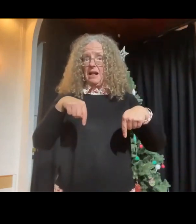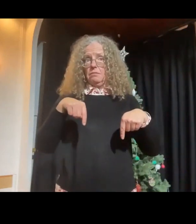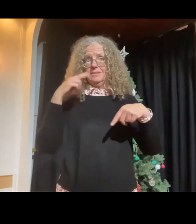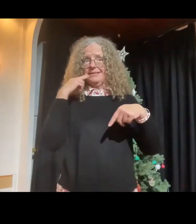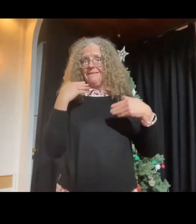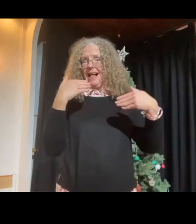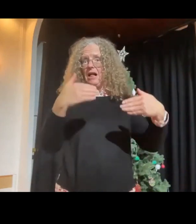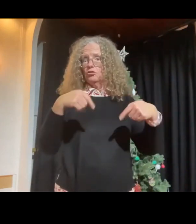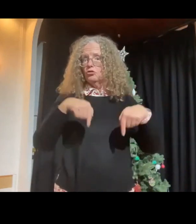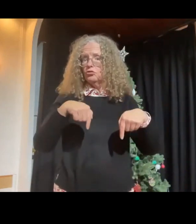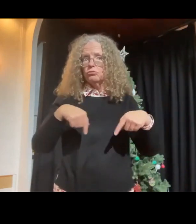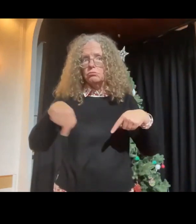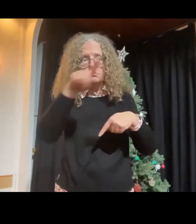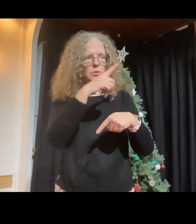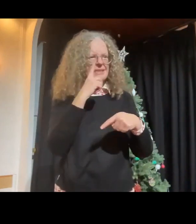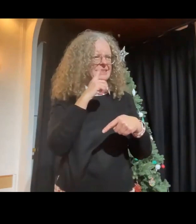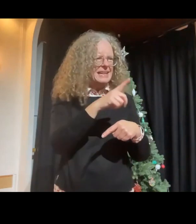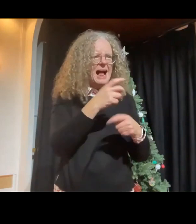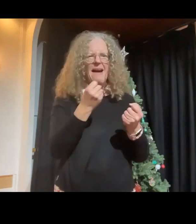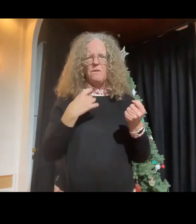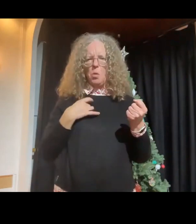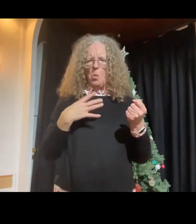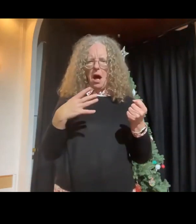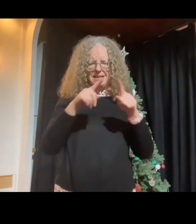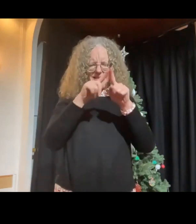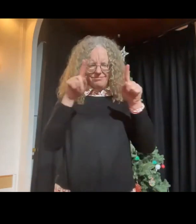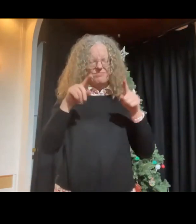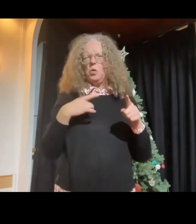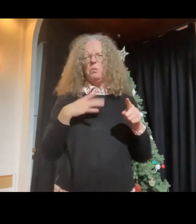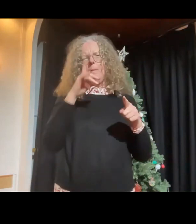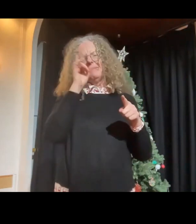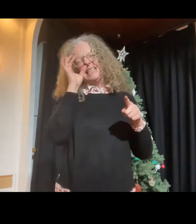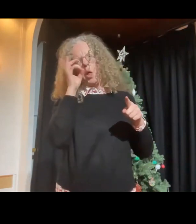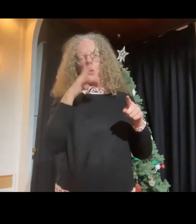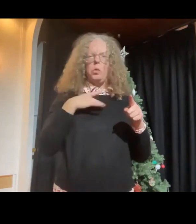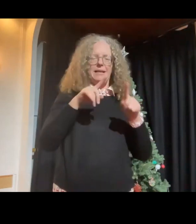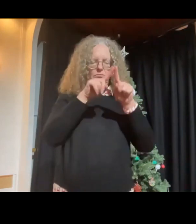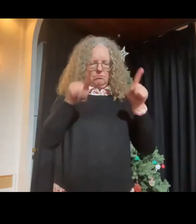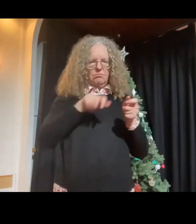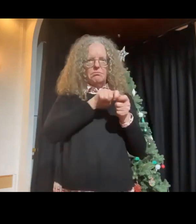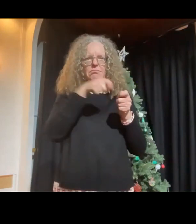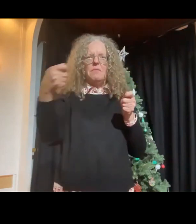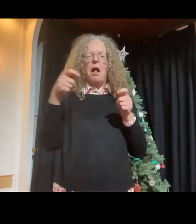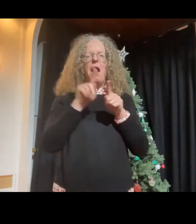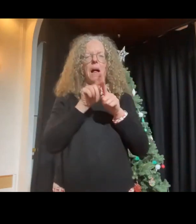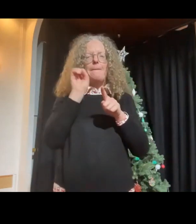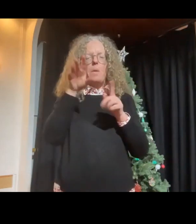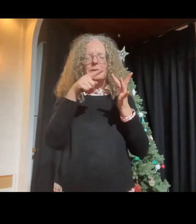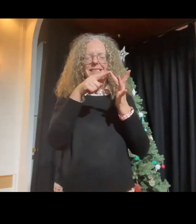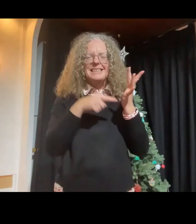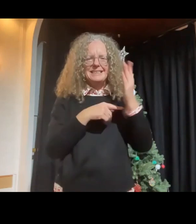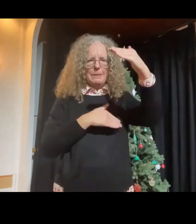anything. So we're in the Deaf Action bar. This is where you can see me standing. It's maybe a kind of